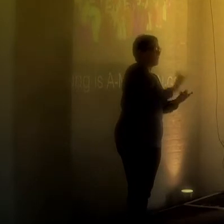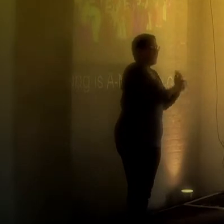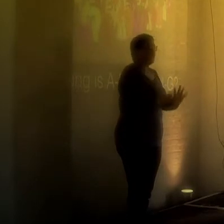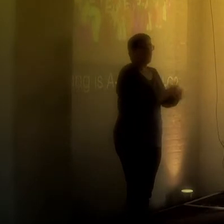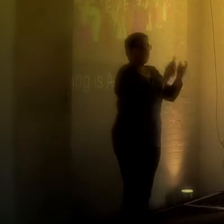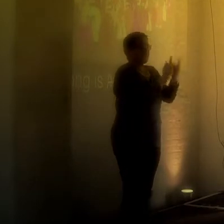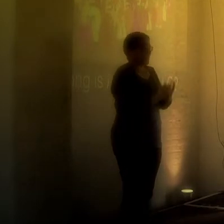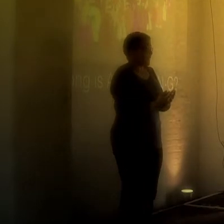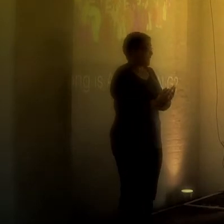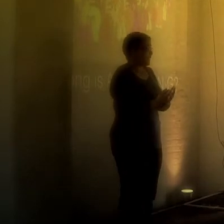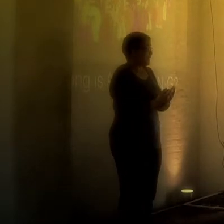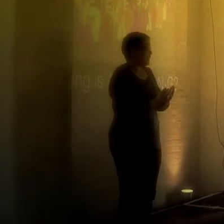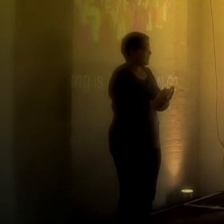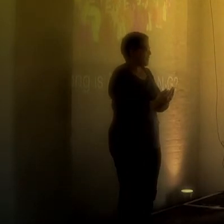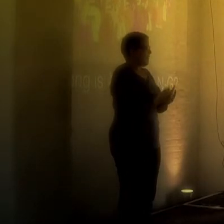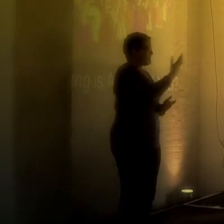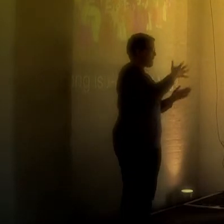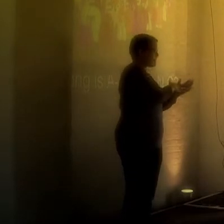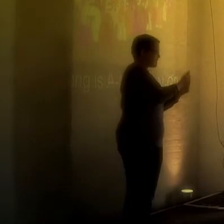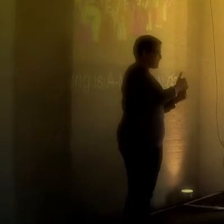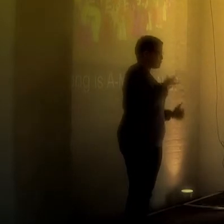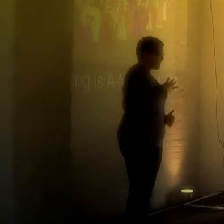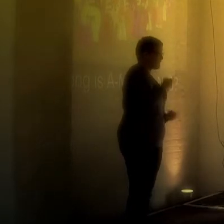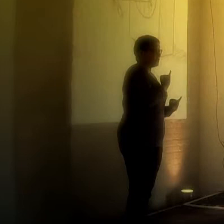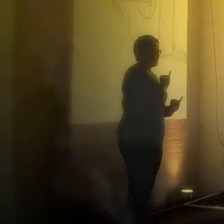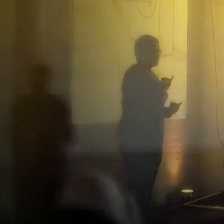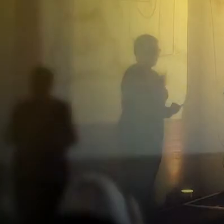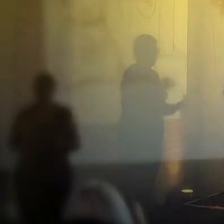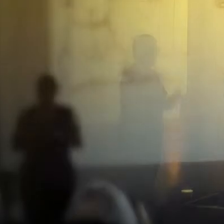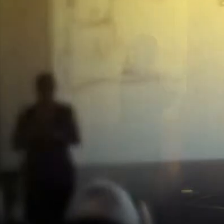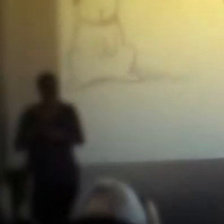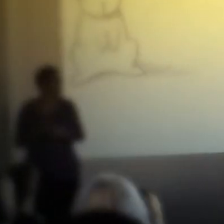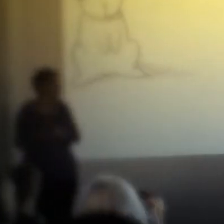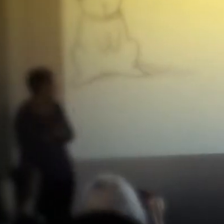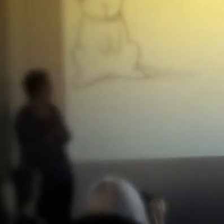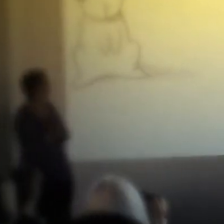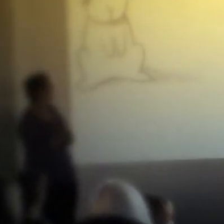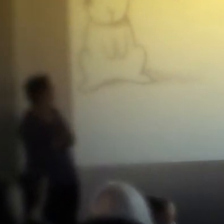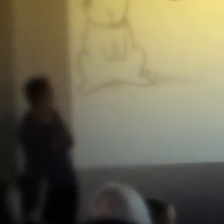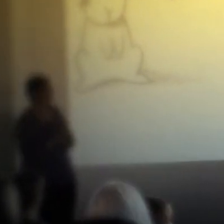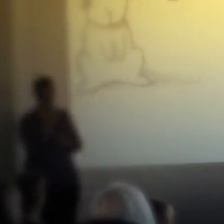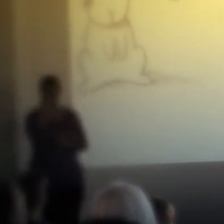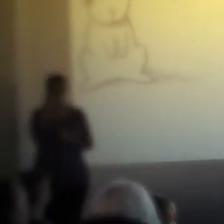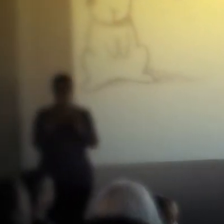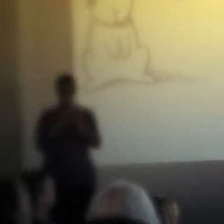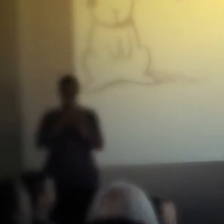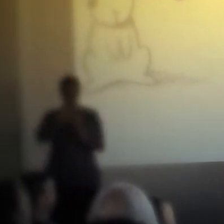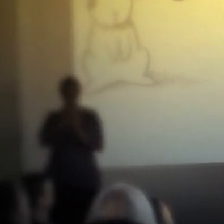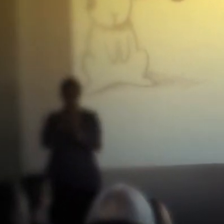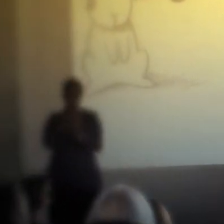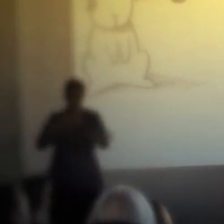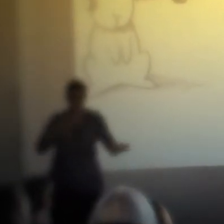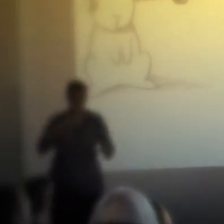Is that 5 minutes? I'm not talking fast enough. I have to get quicker. So if you can spare me one more minute, I'll fly through